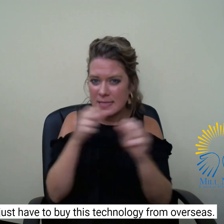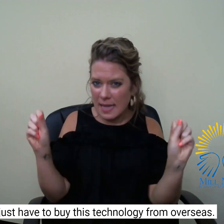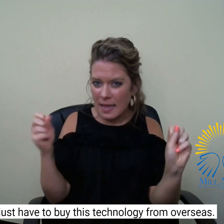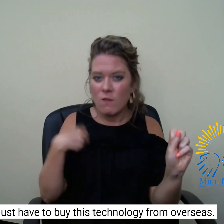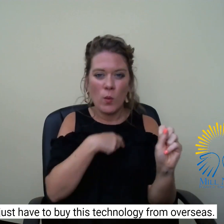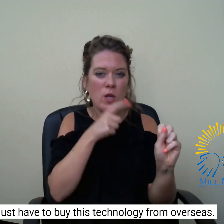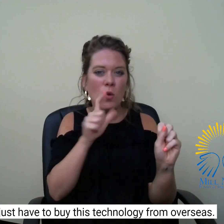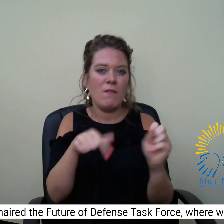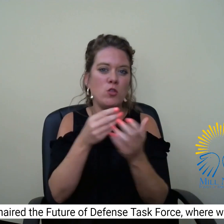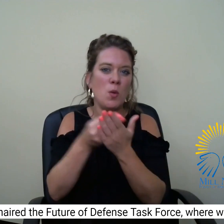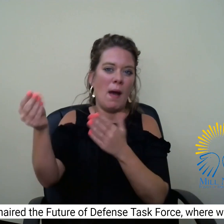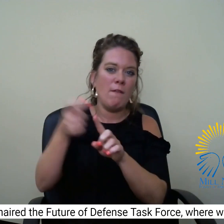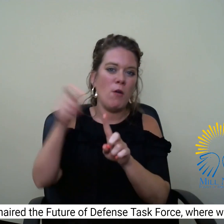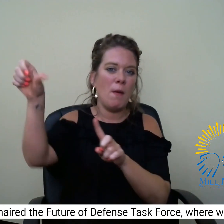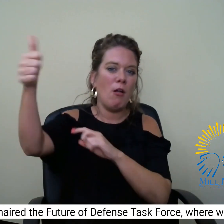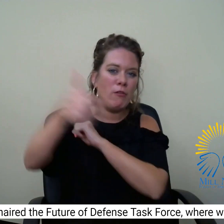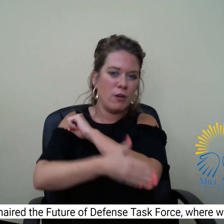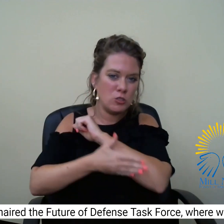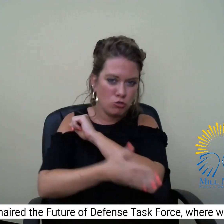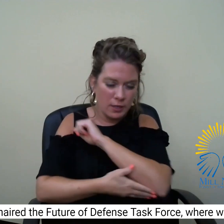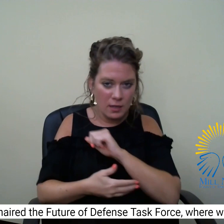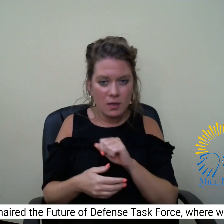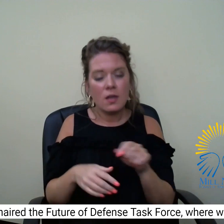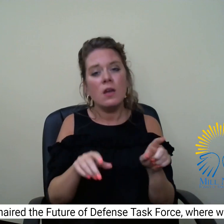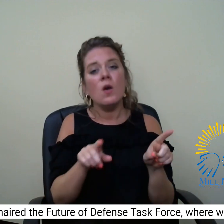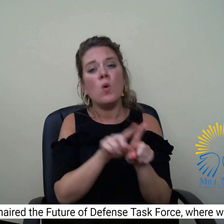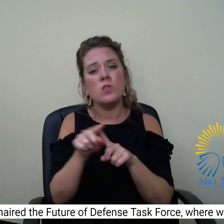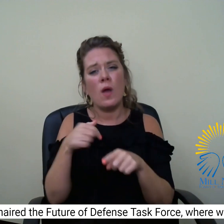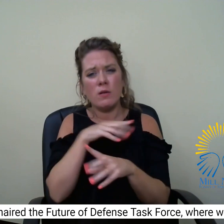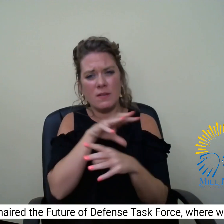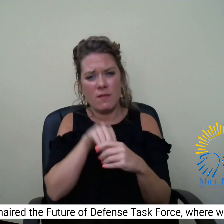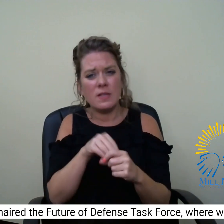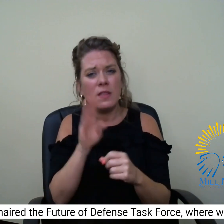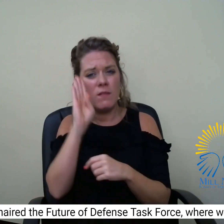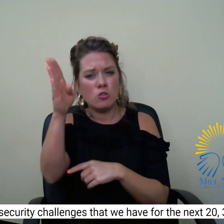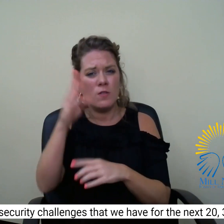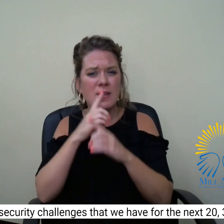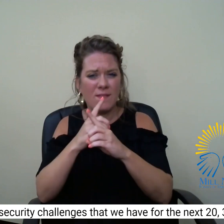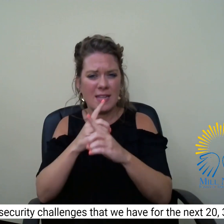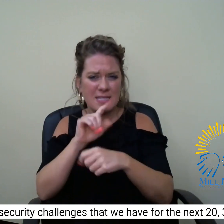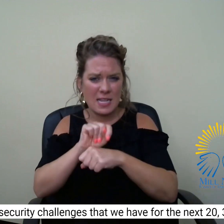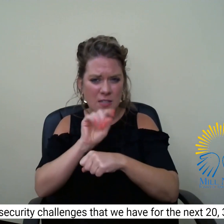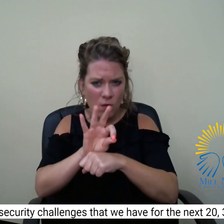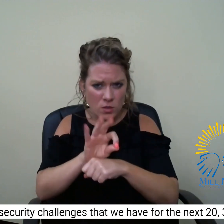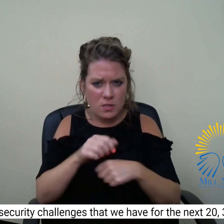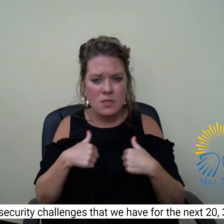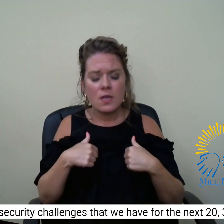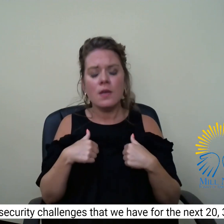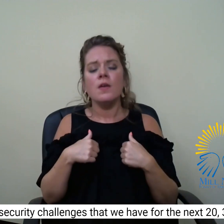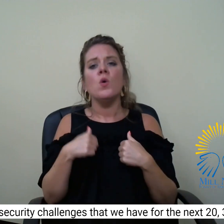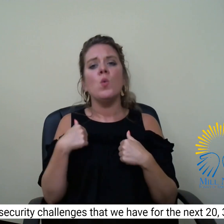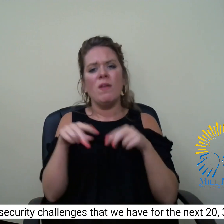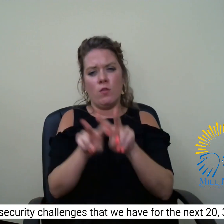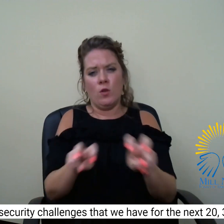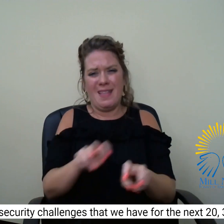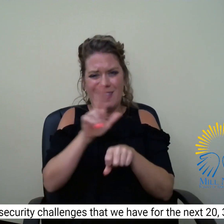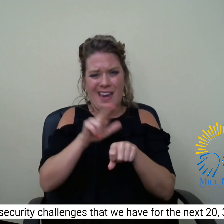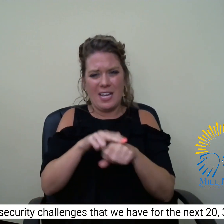overseas. More recently, I've co-chaired the Future of Defense Task Force, where we've looked at the national security challenges that we have for the